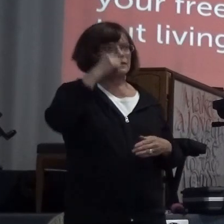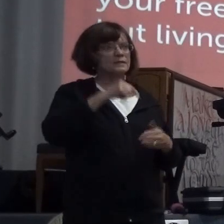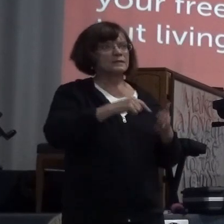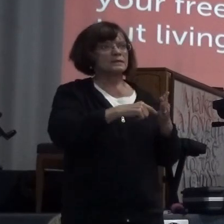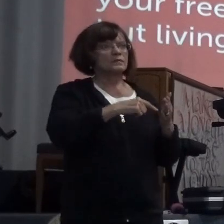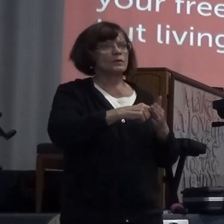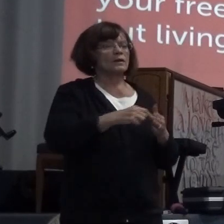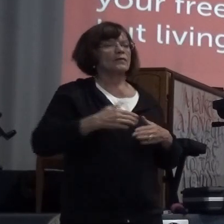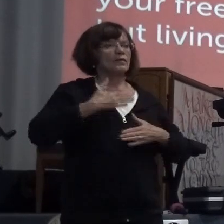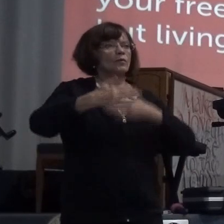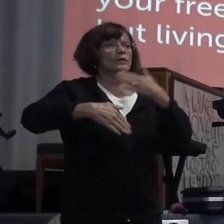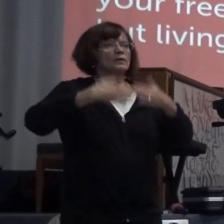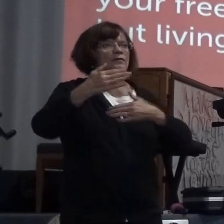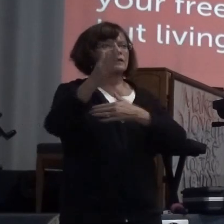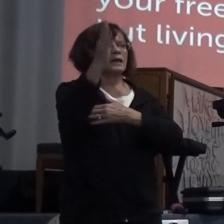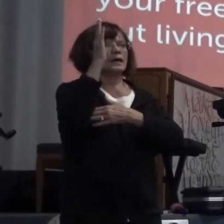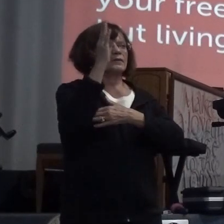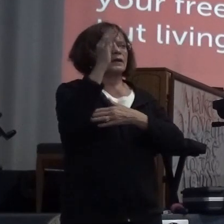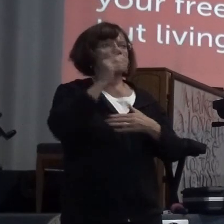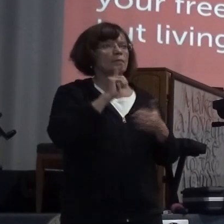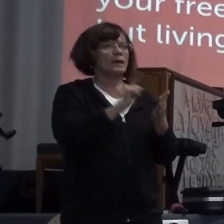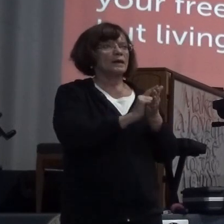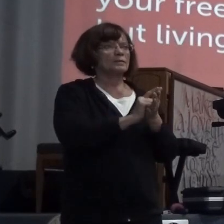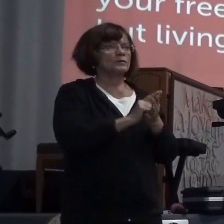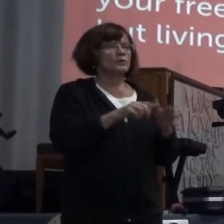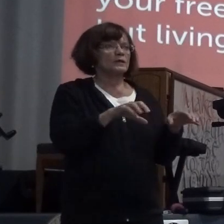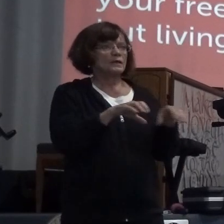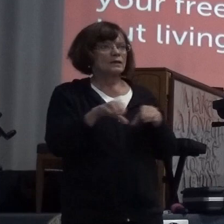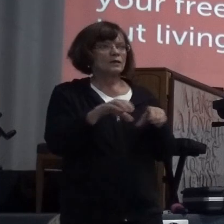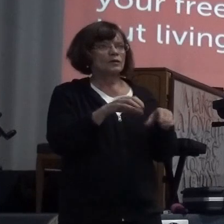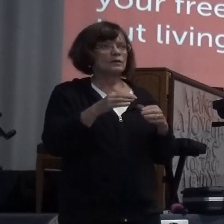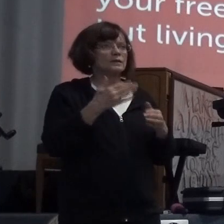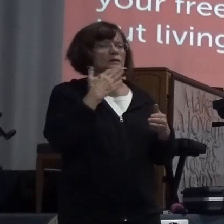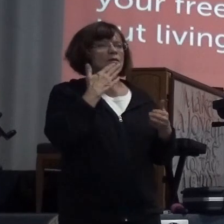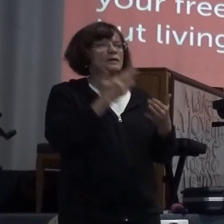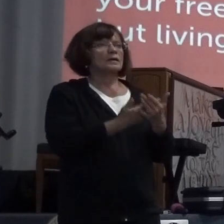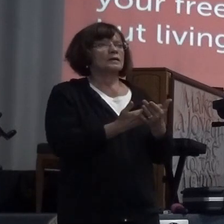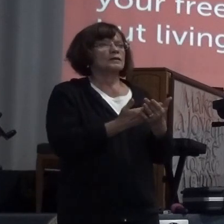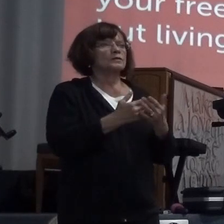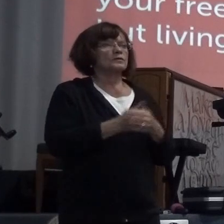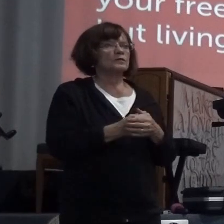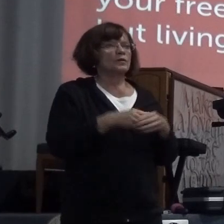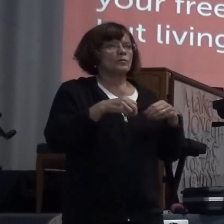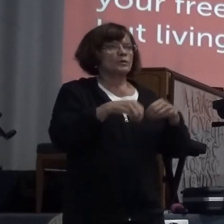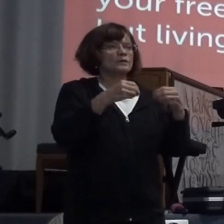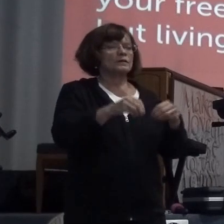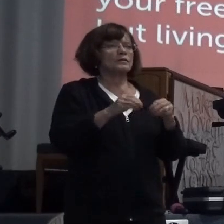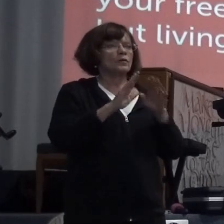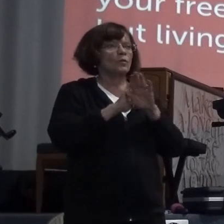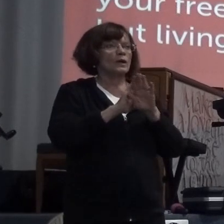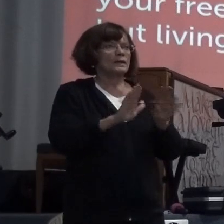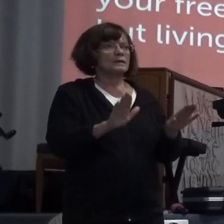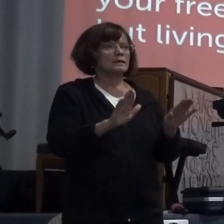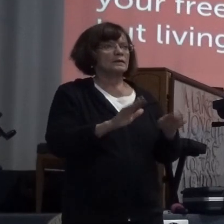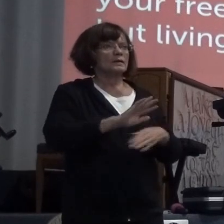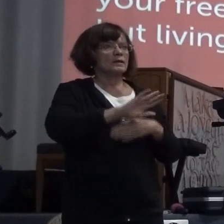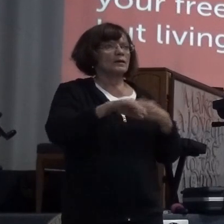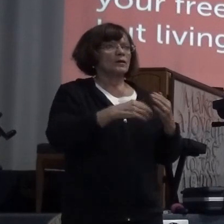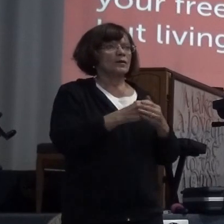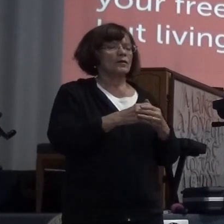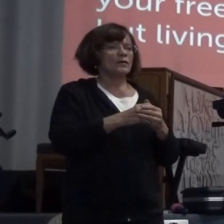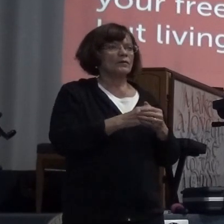For this is the will of God, that by doing good, you shall put to silence the ignorance of the foolish